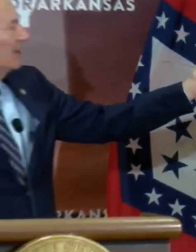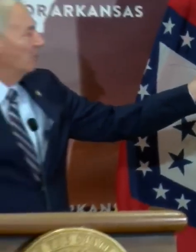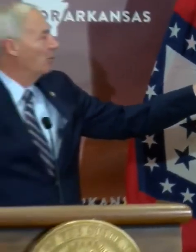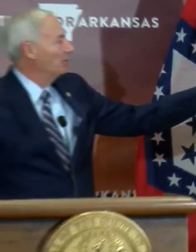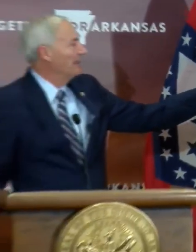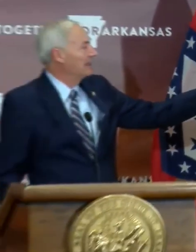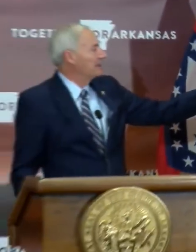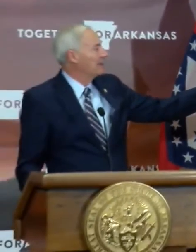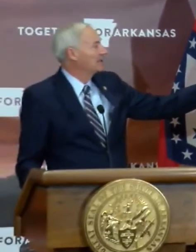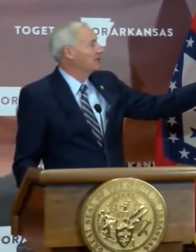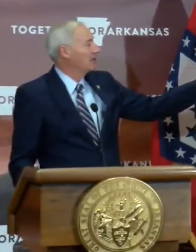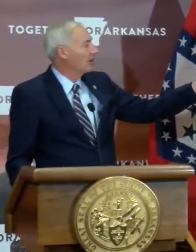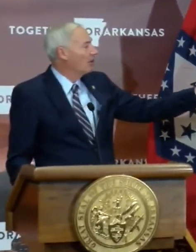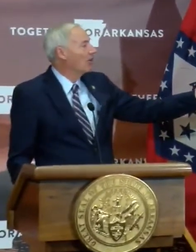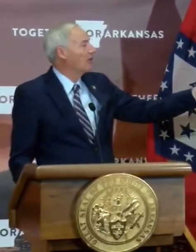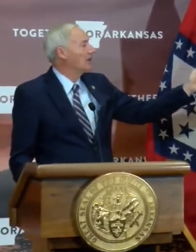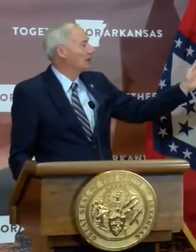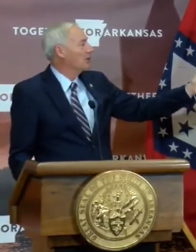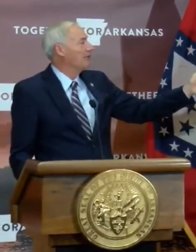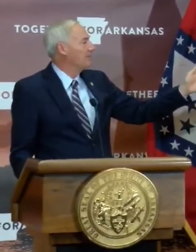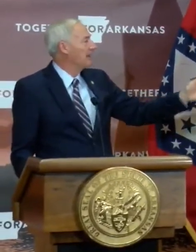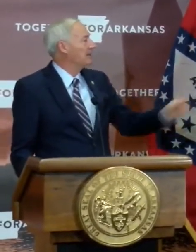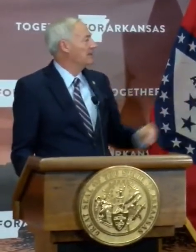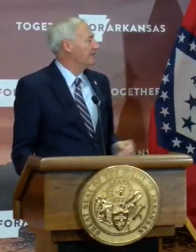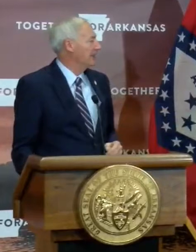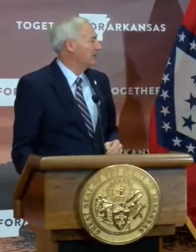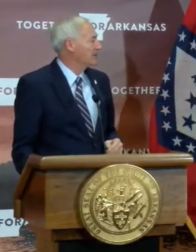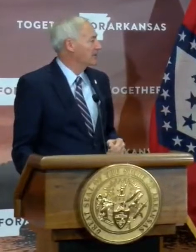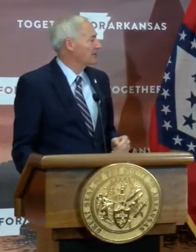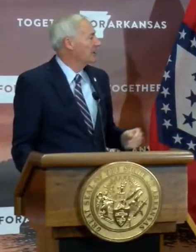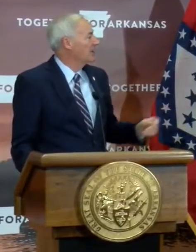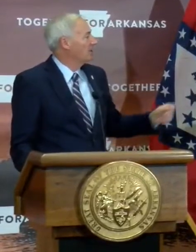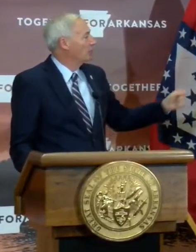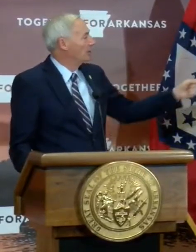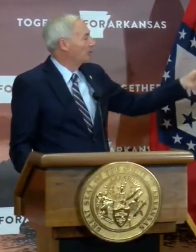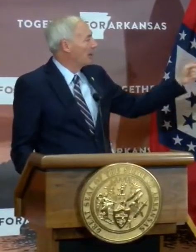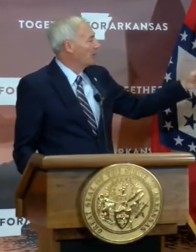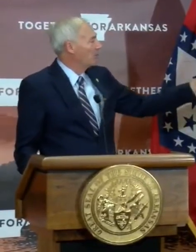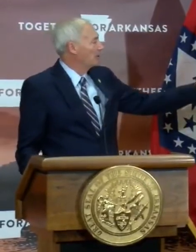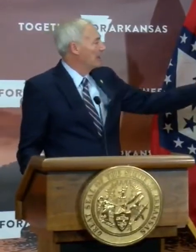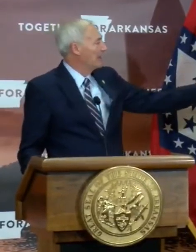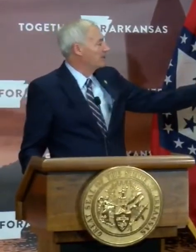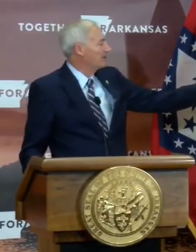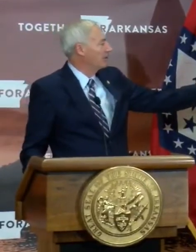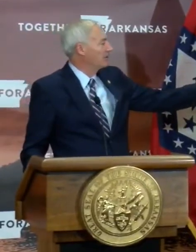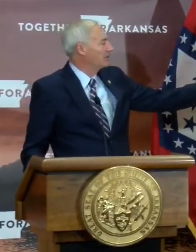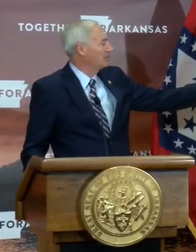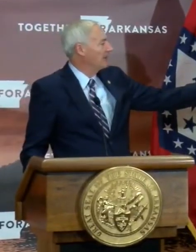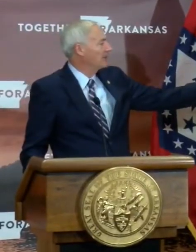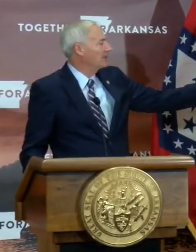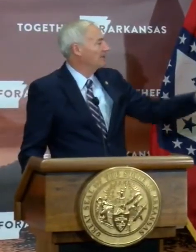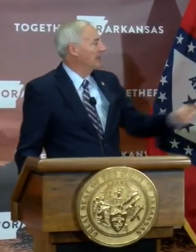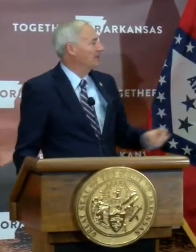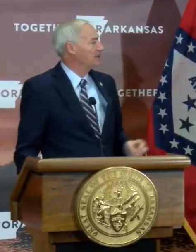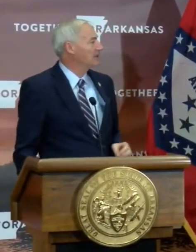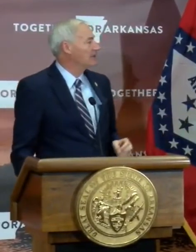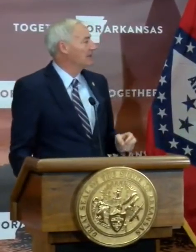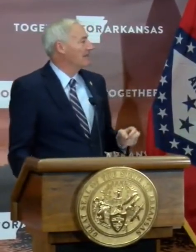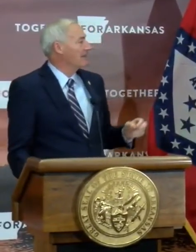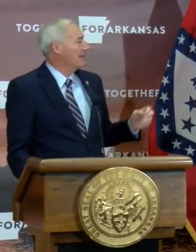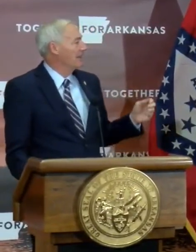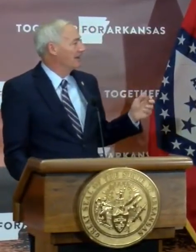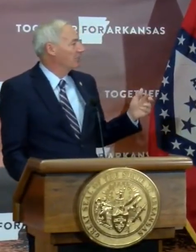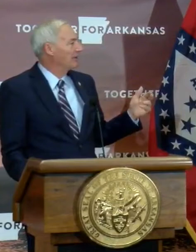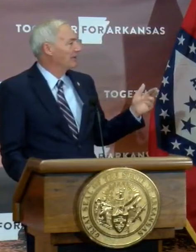investigations will be conducted on all COVID positive cases. We'll prioritize first the positive